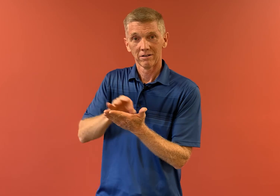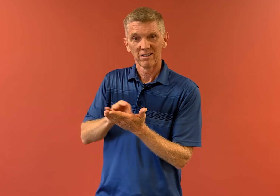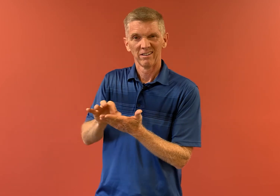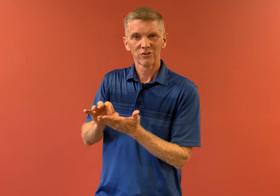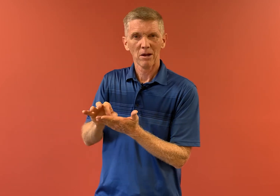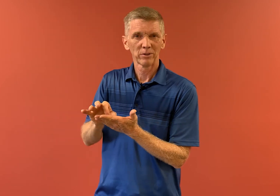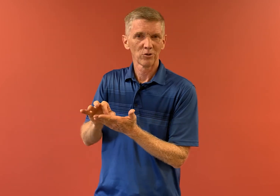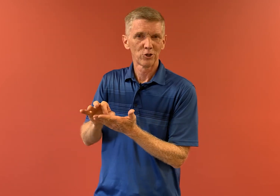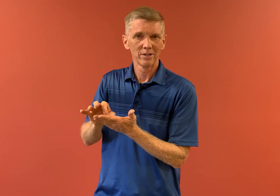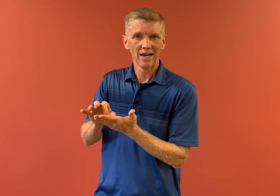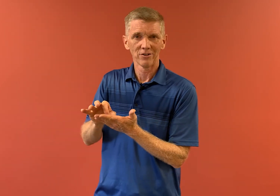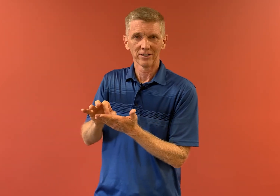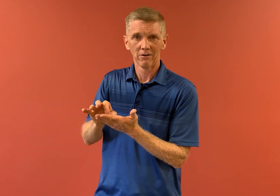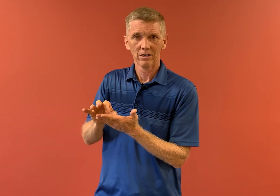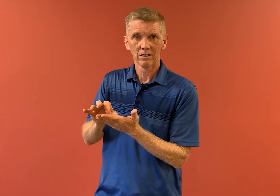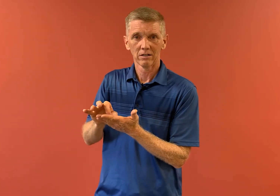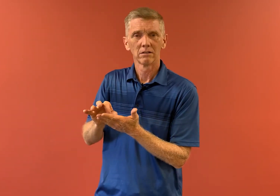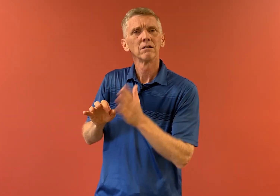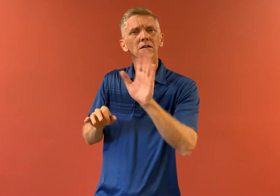Let's try and put those two together, shall we?